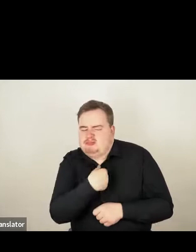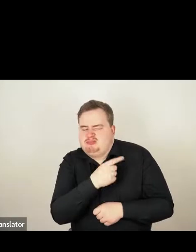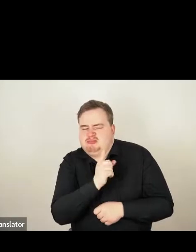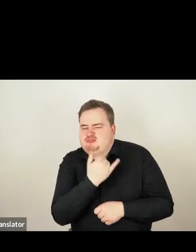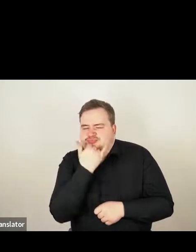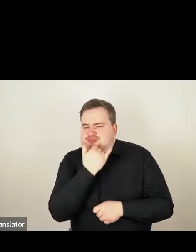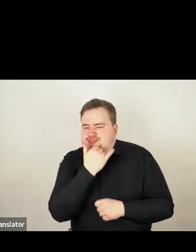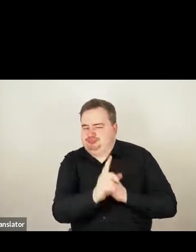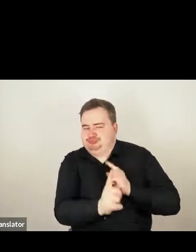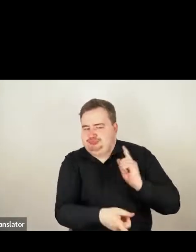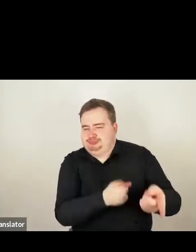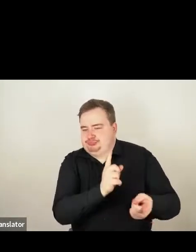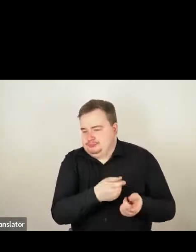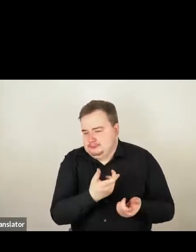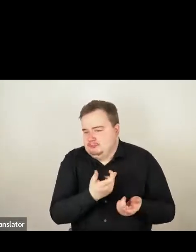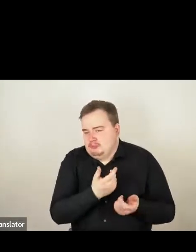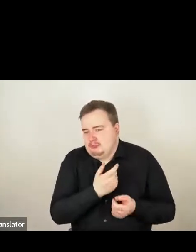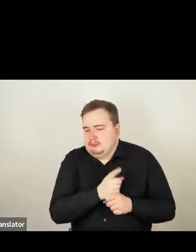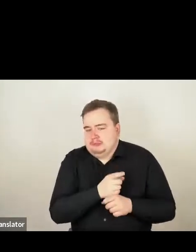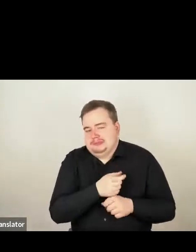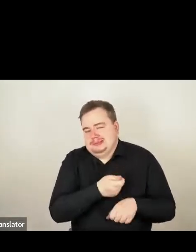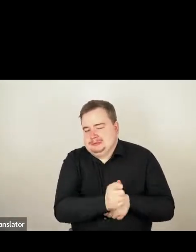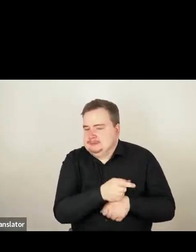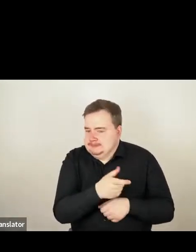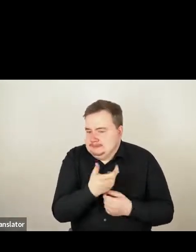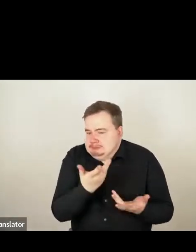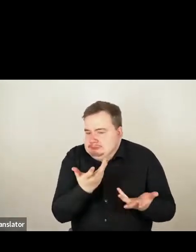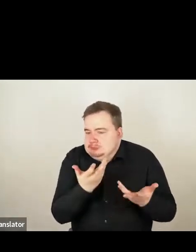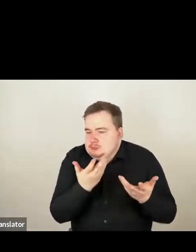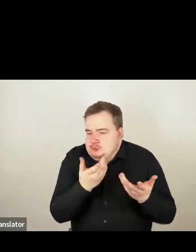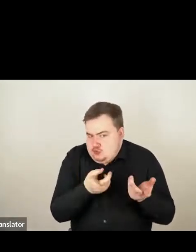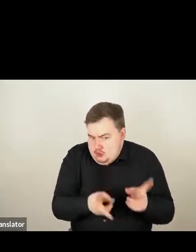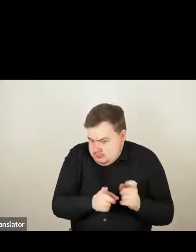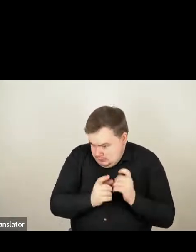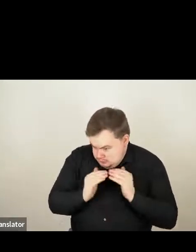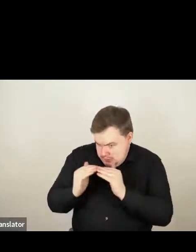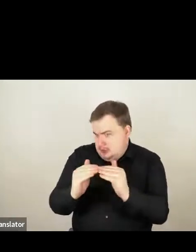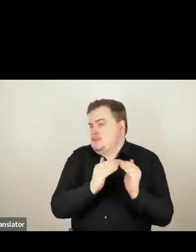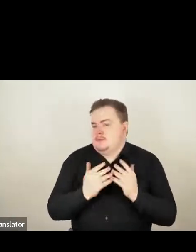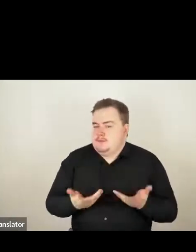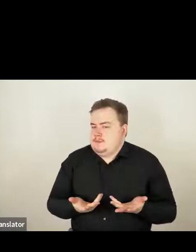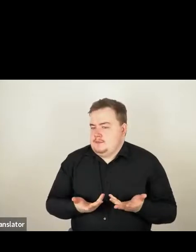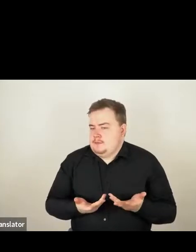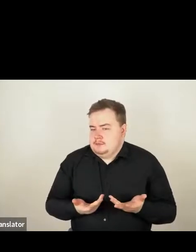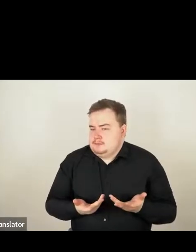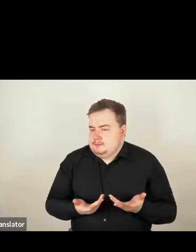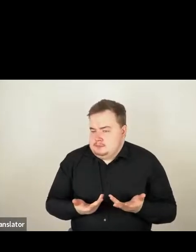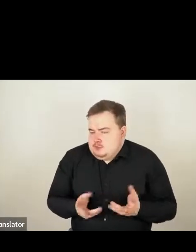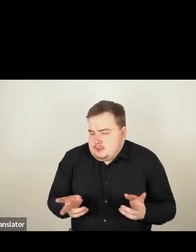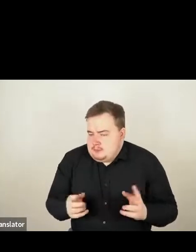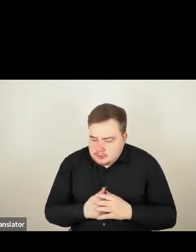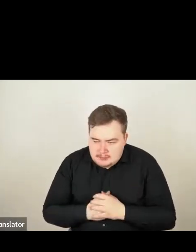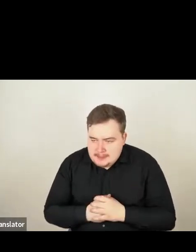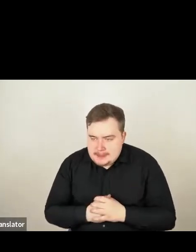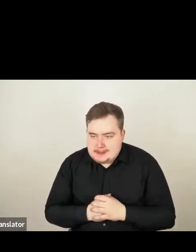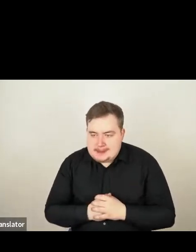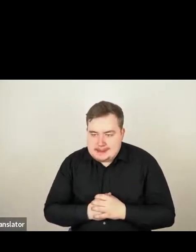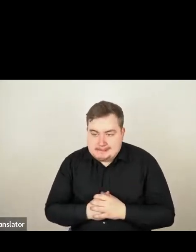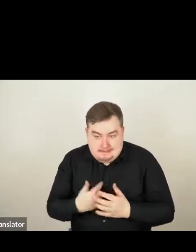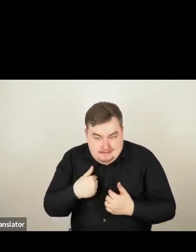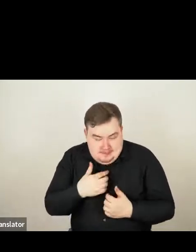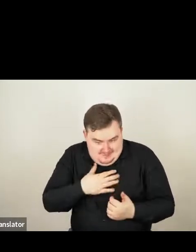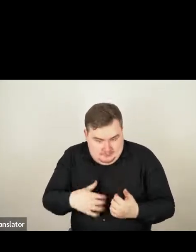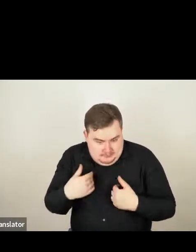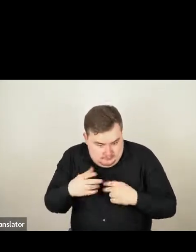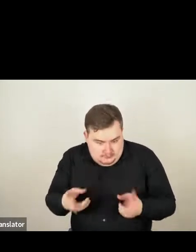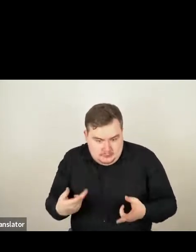normal in a political environment. And one of the things that's been fundamentally crucial to getting greater representation of women in the